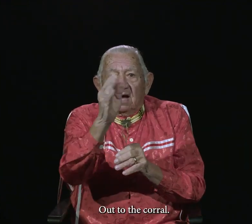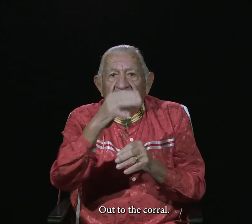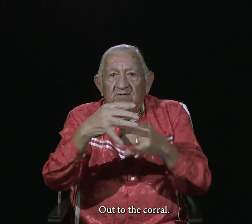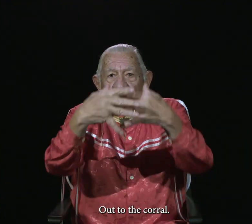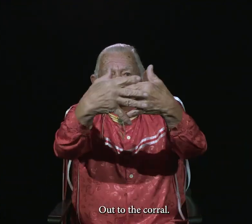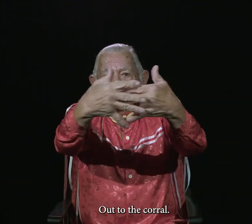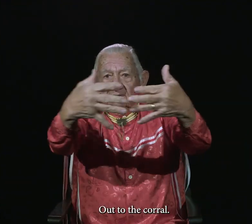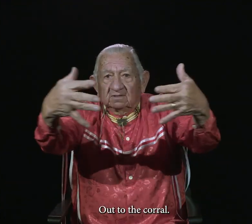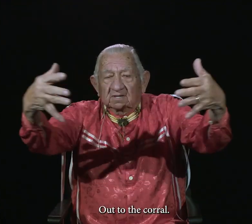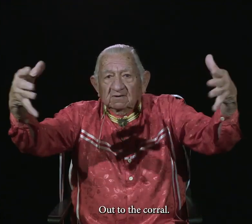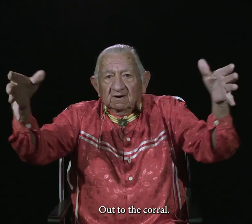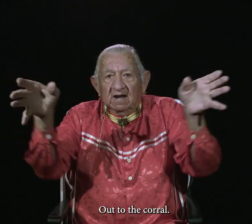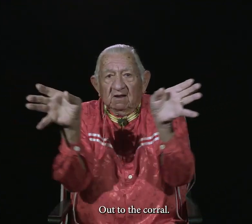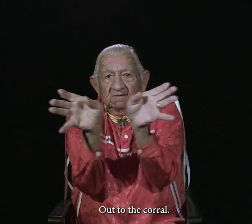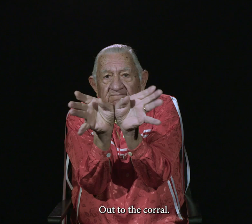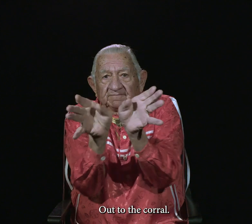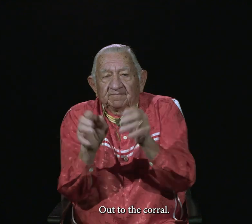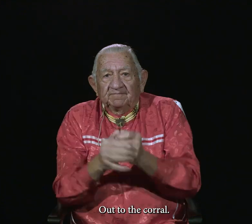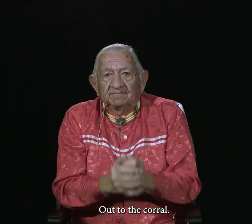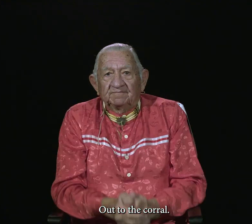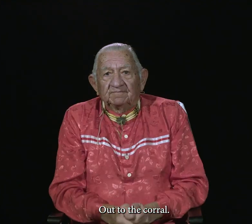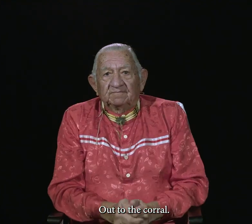out to the corral.